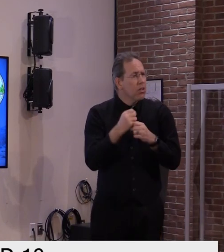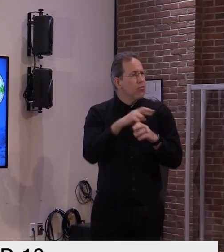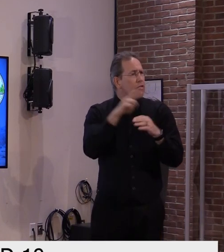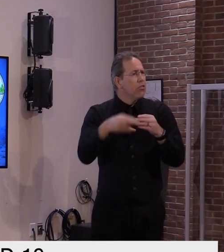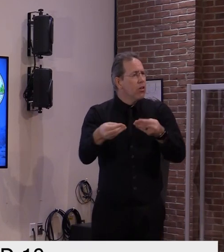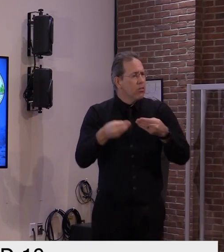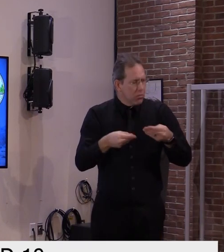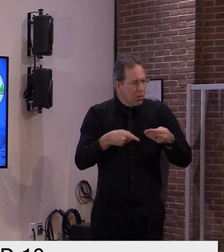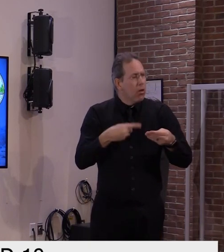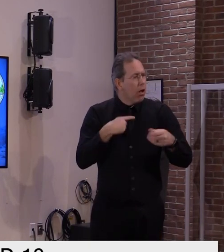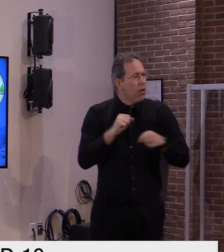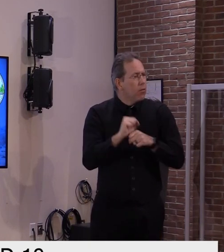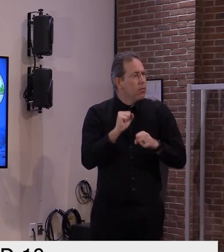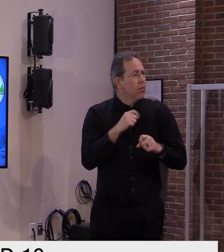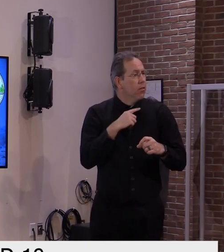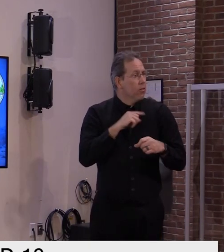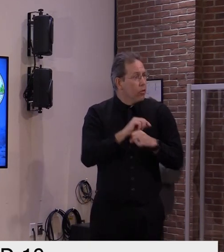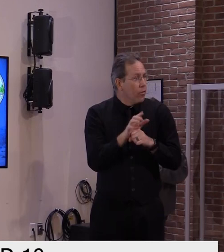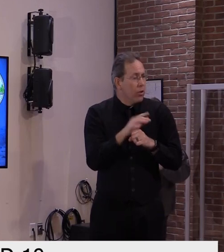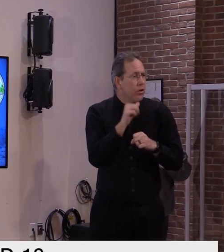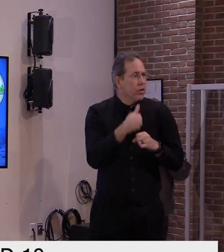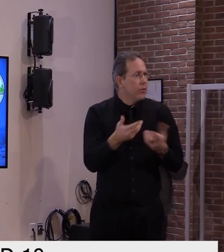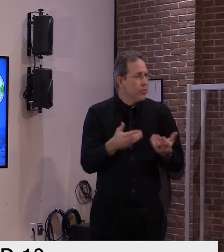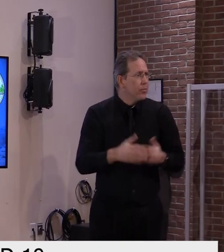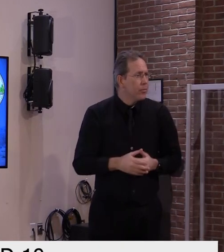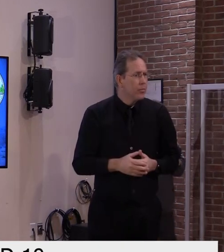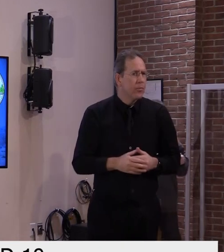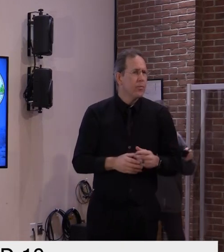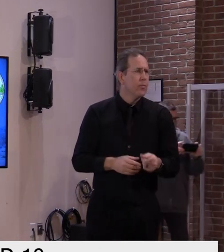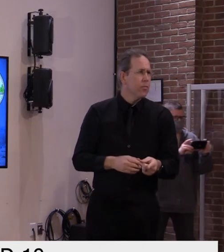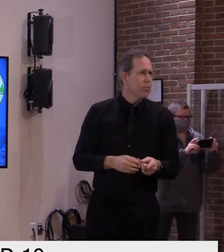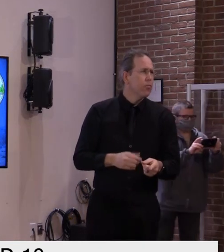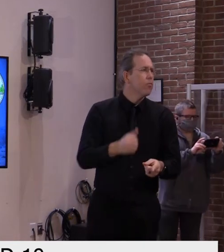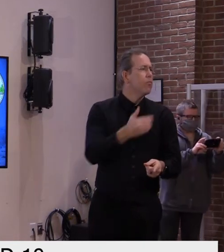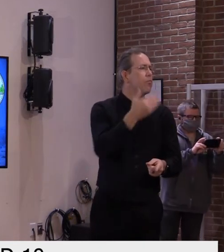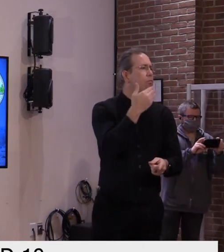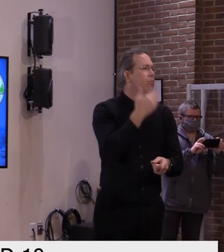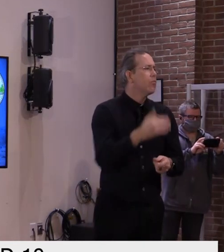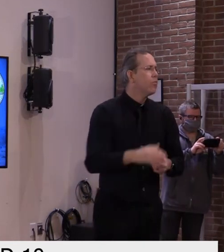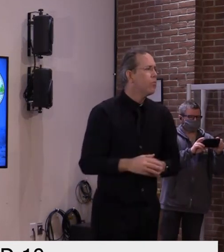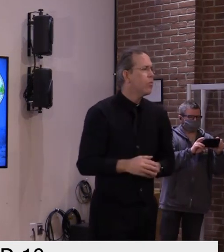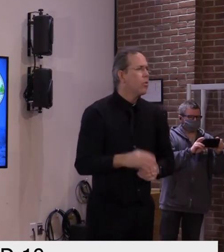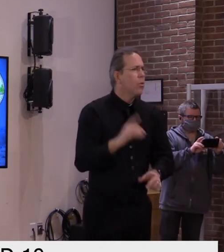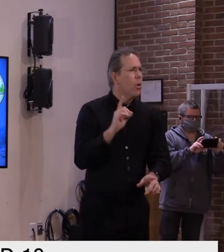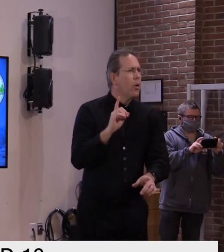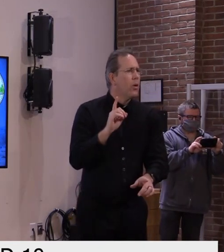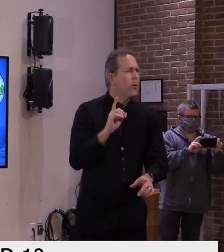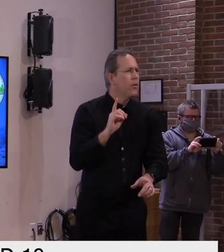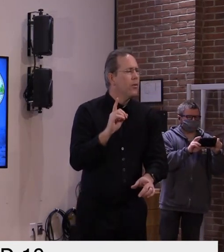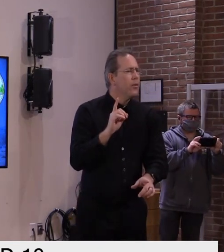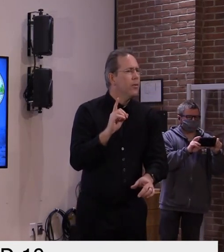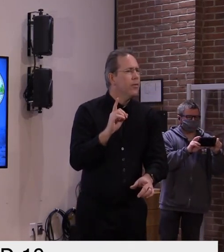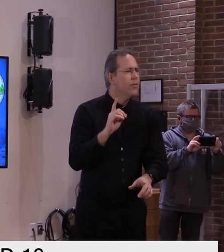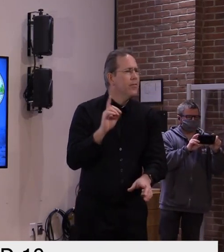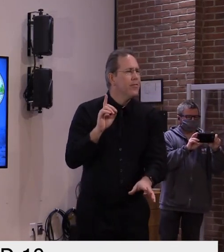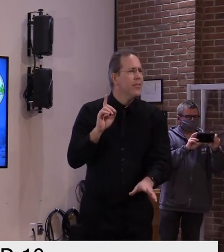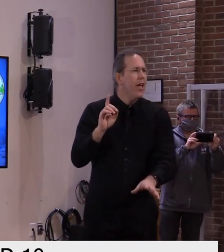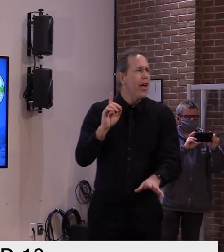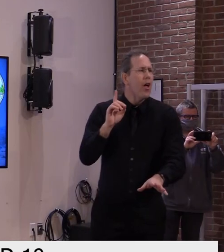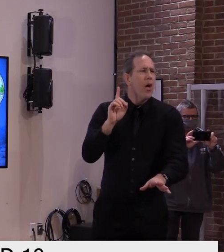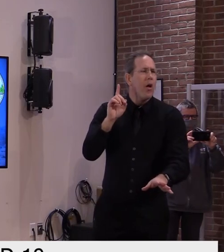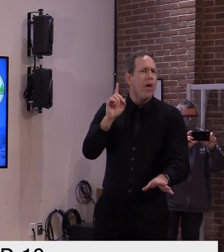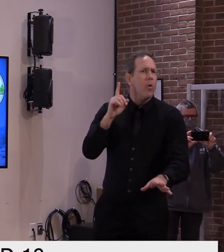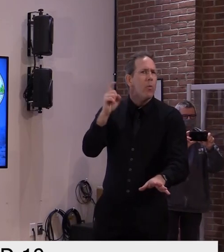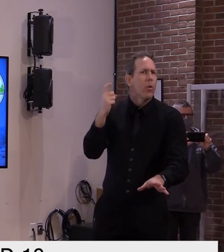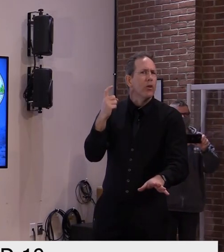period. All right, we're going to move to Joe at the bar. Okay, can I only got one question in.